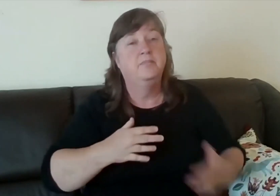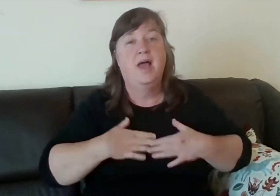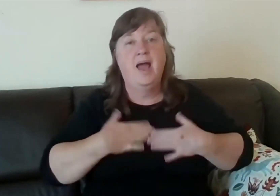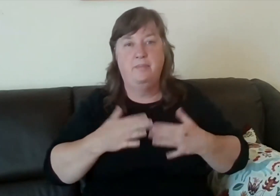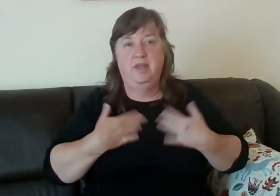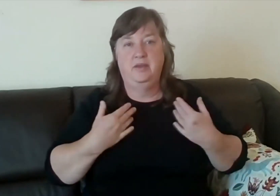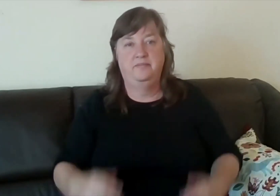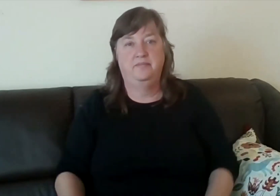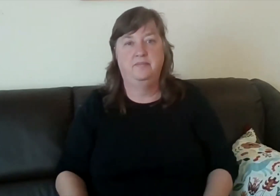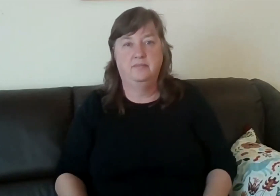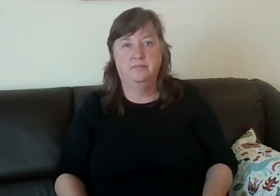happy.